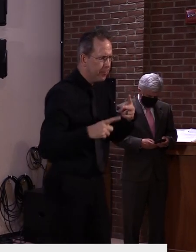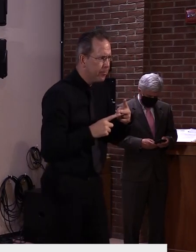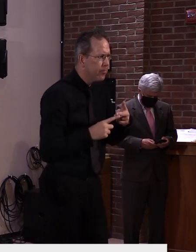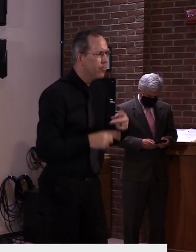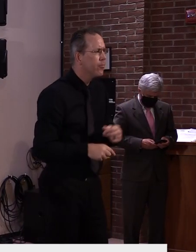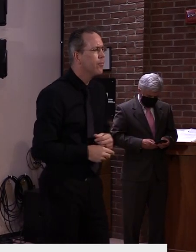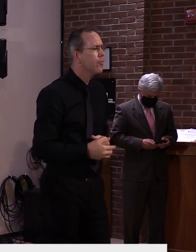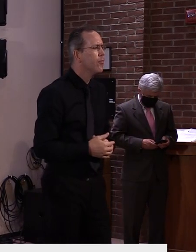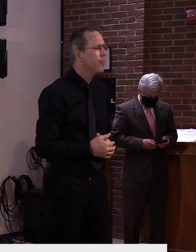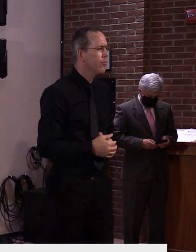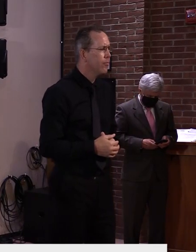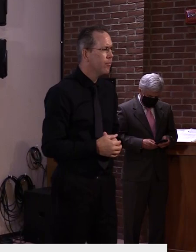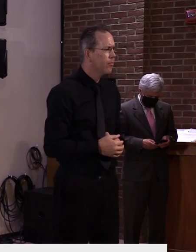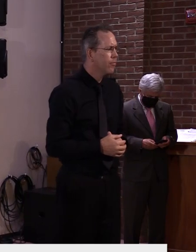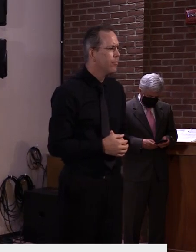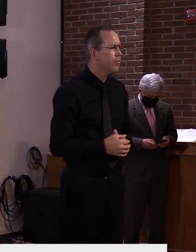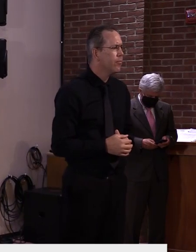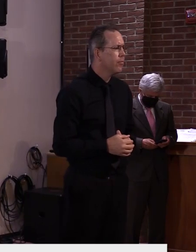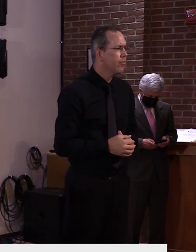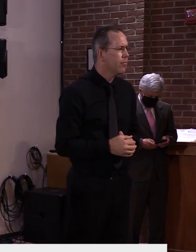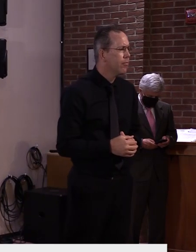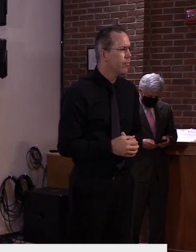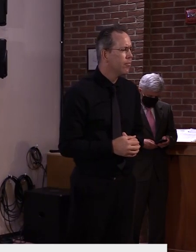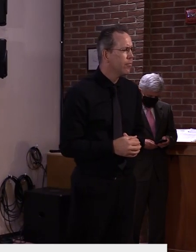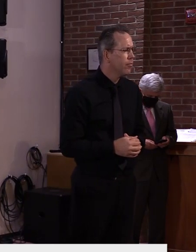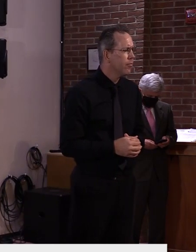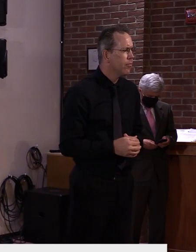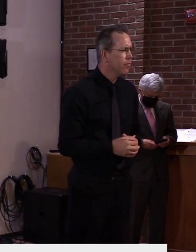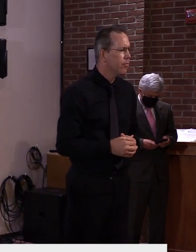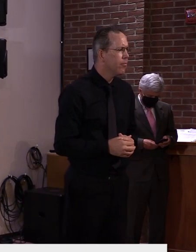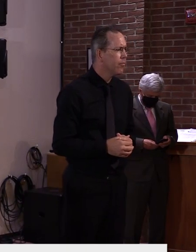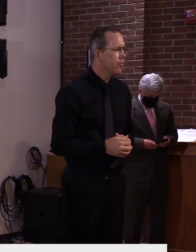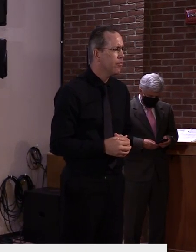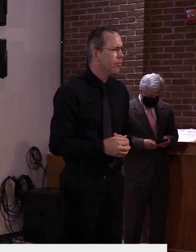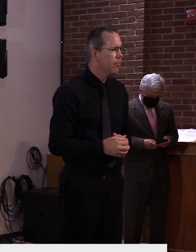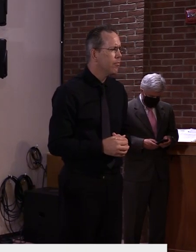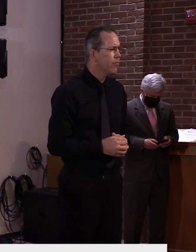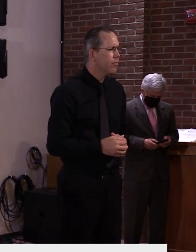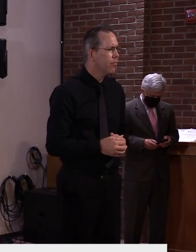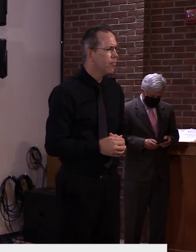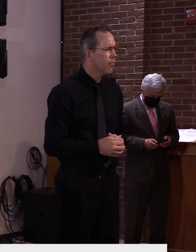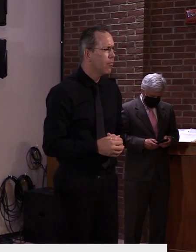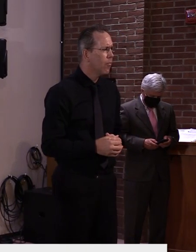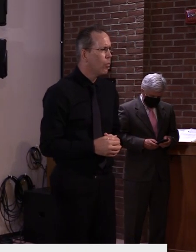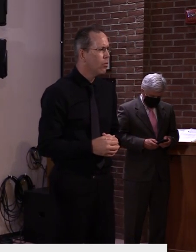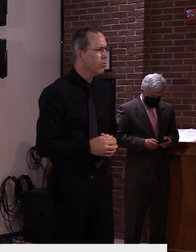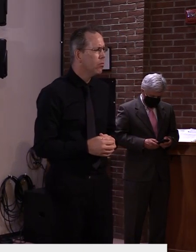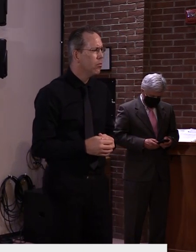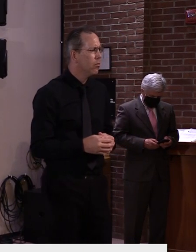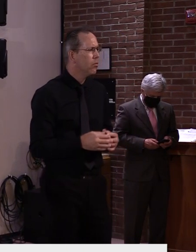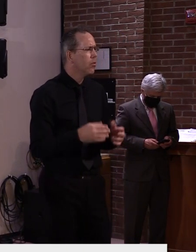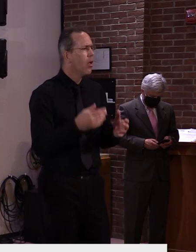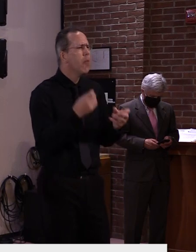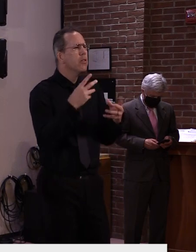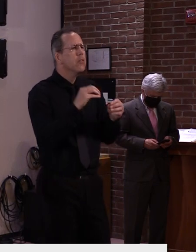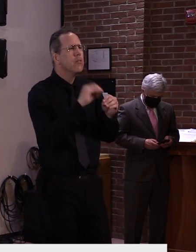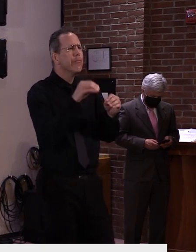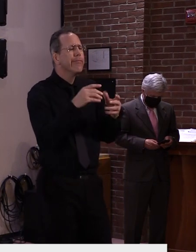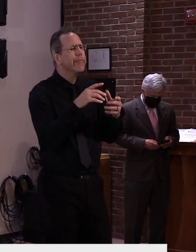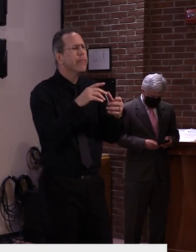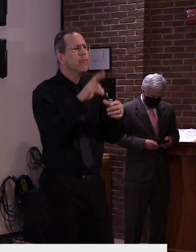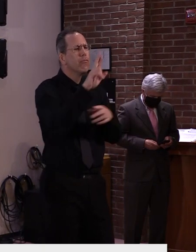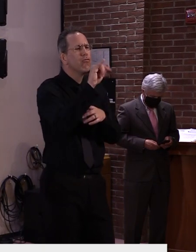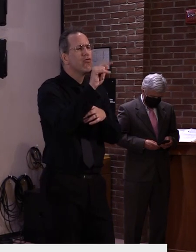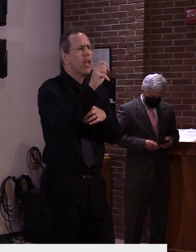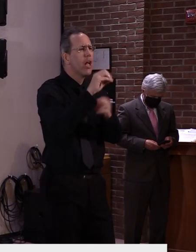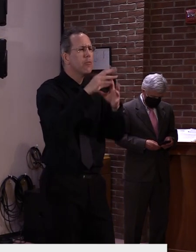A lot, a few, 20%, 30%? What? Yeah, I think I don't have